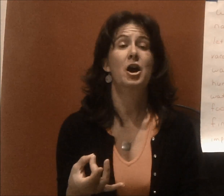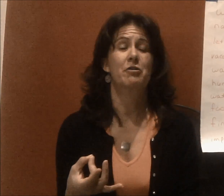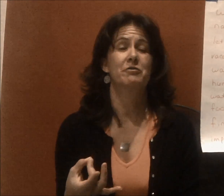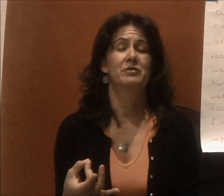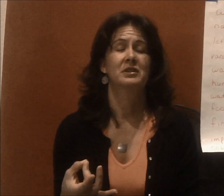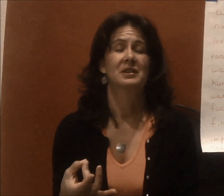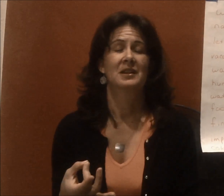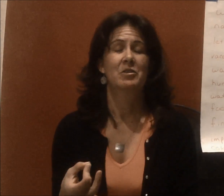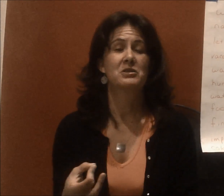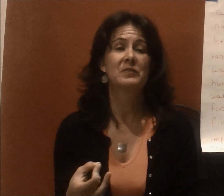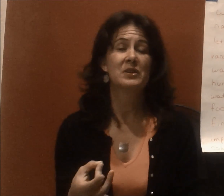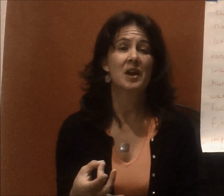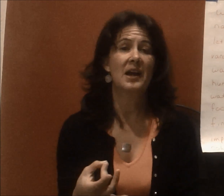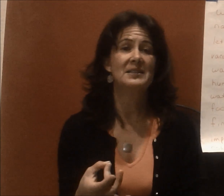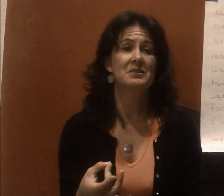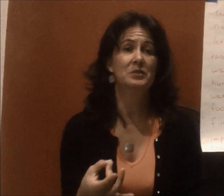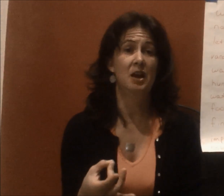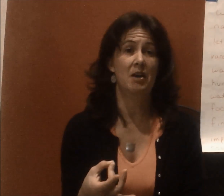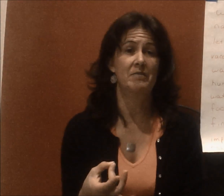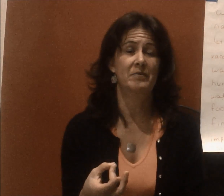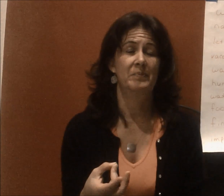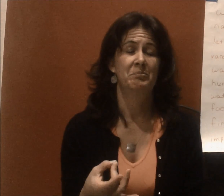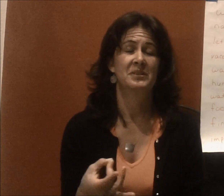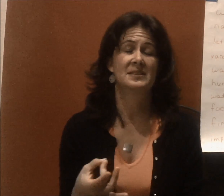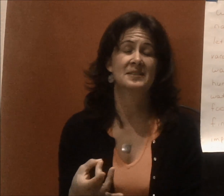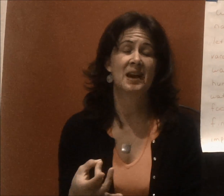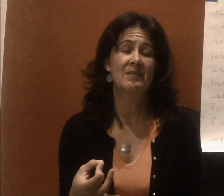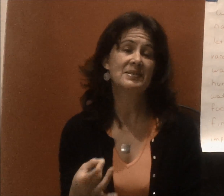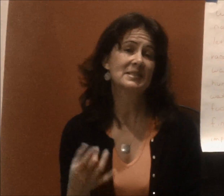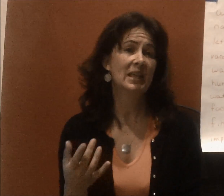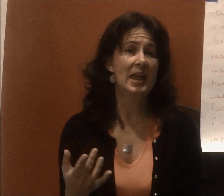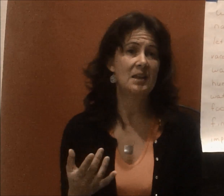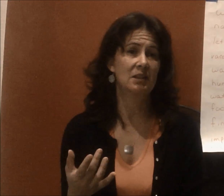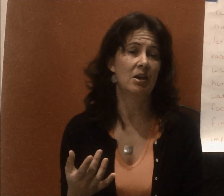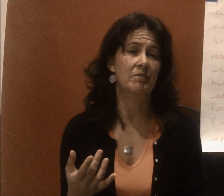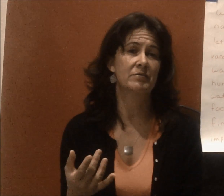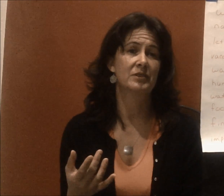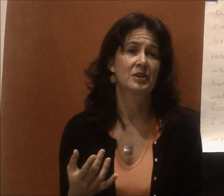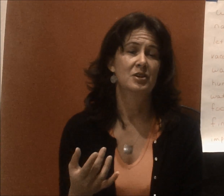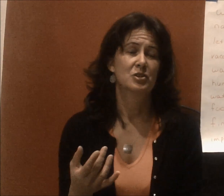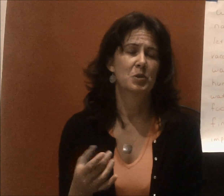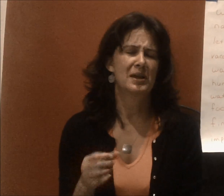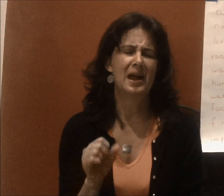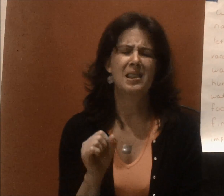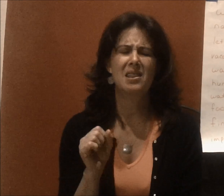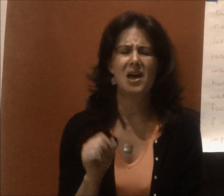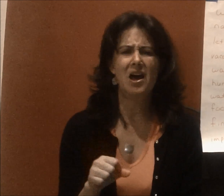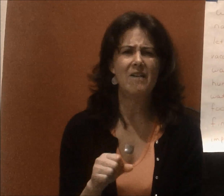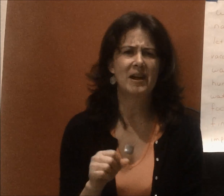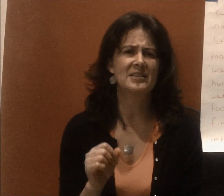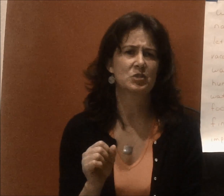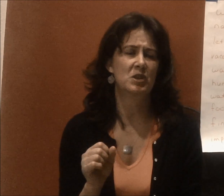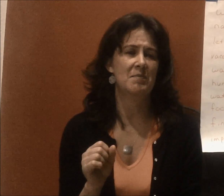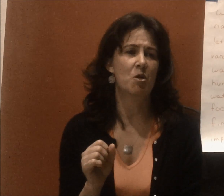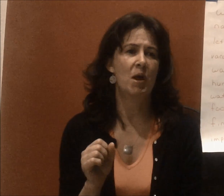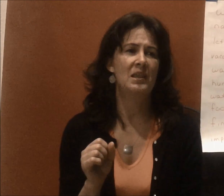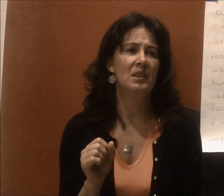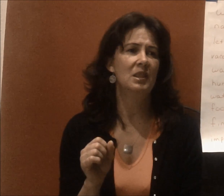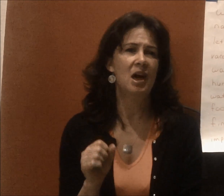Love. Now, there are different kinds of love, but this is kind of a slang love. So like, I love ice cream, or I